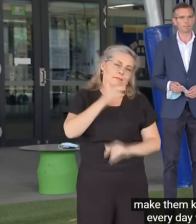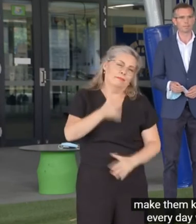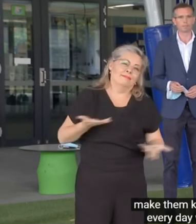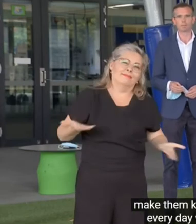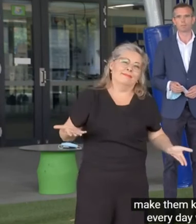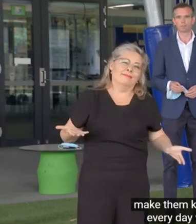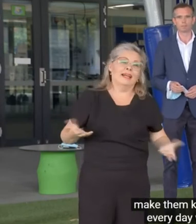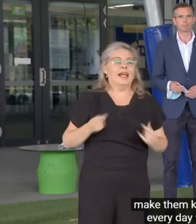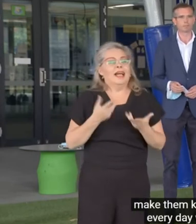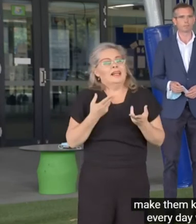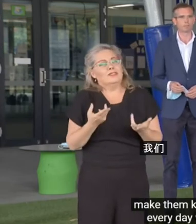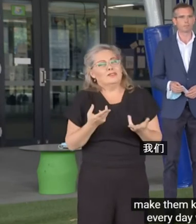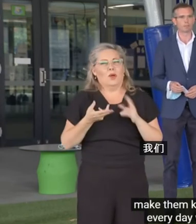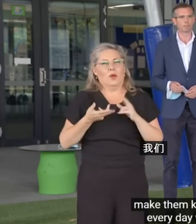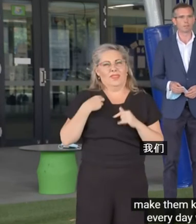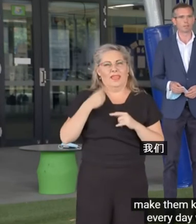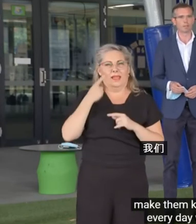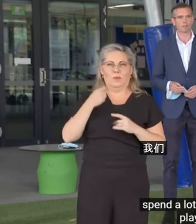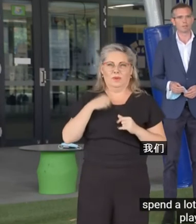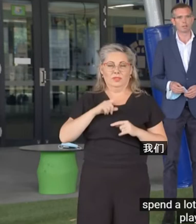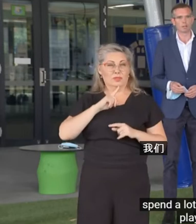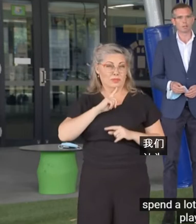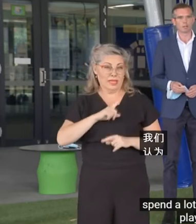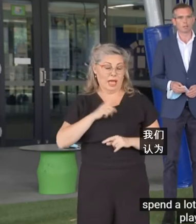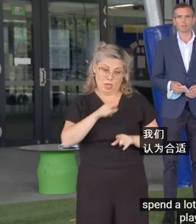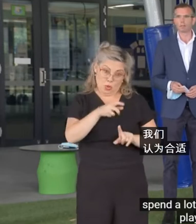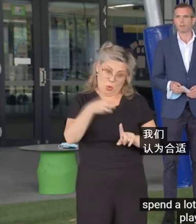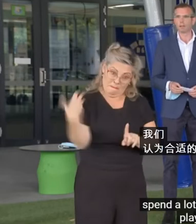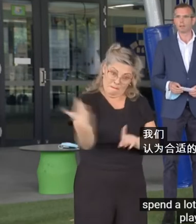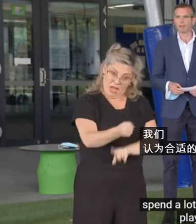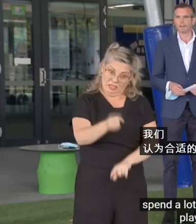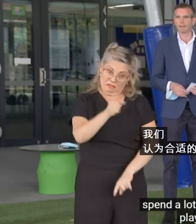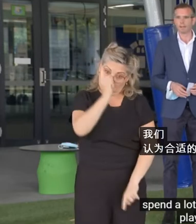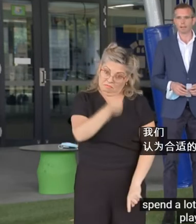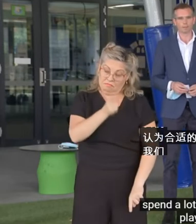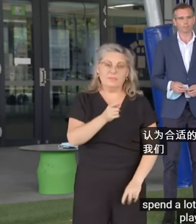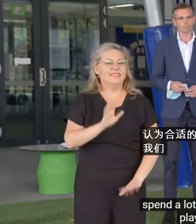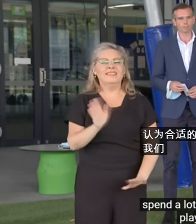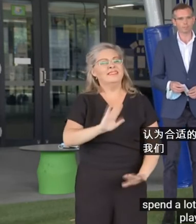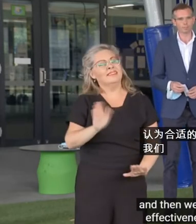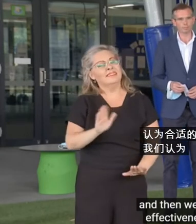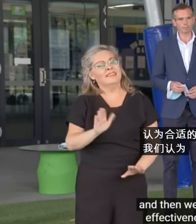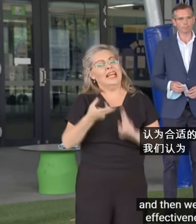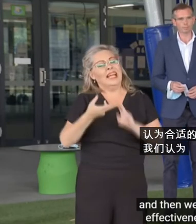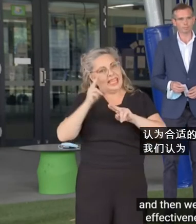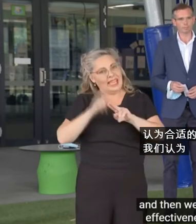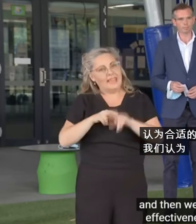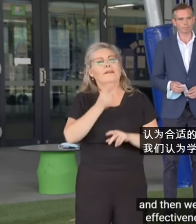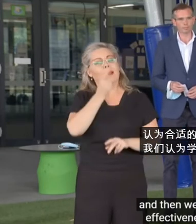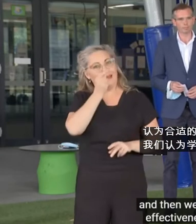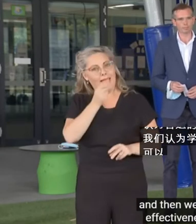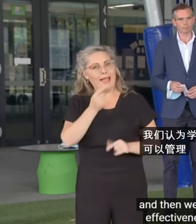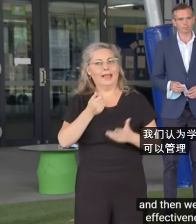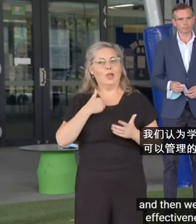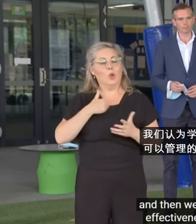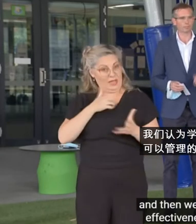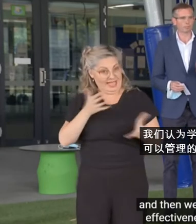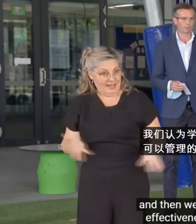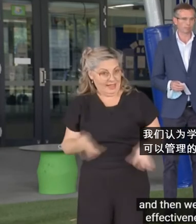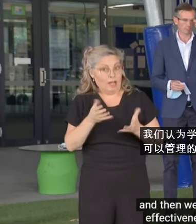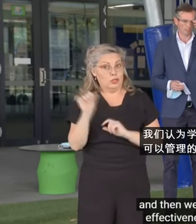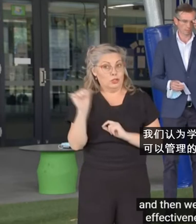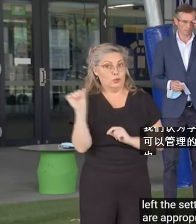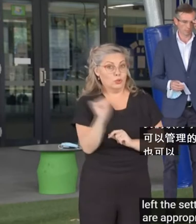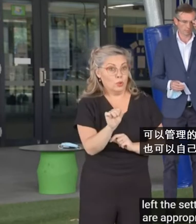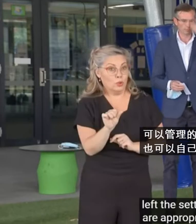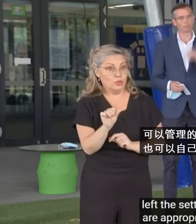question the effectiveness of that. So we've left the settings where we think are appropriate and also where we think is practical in terms of what schools can manage and